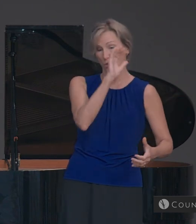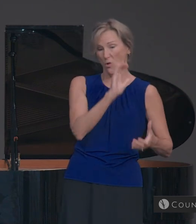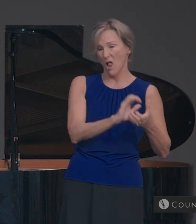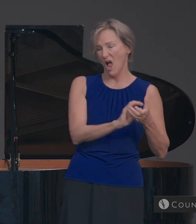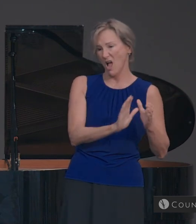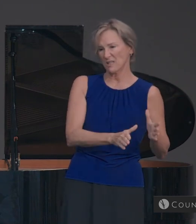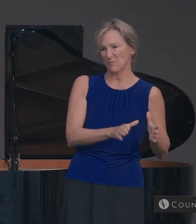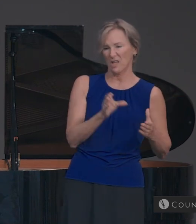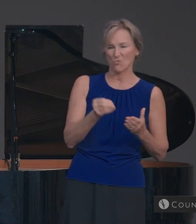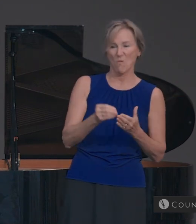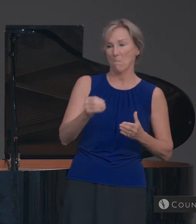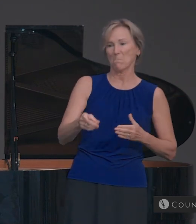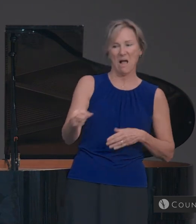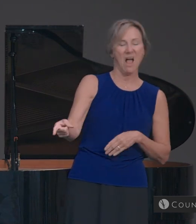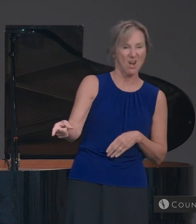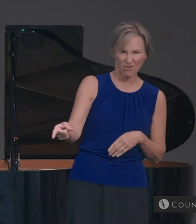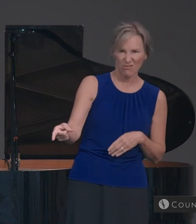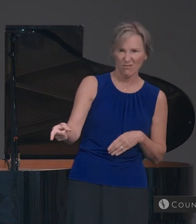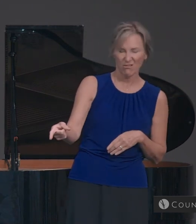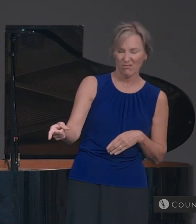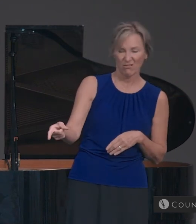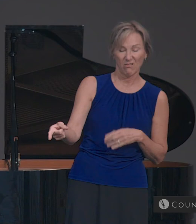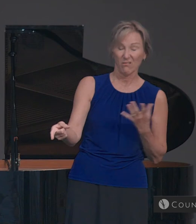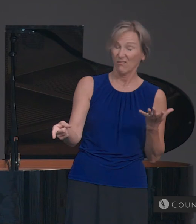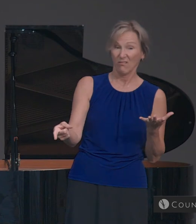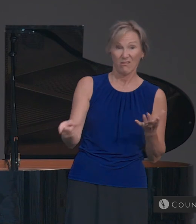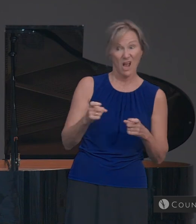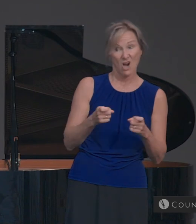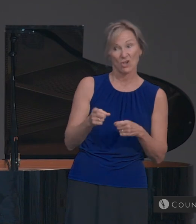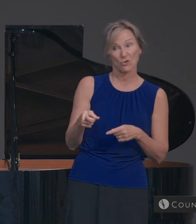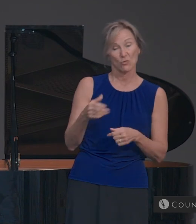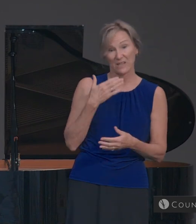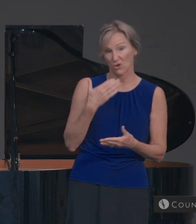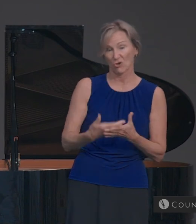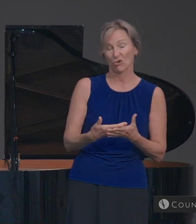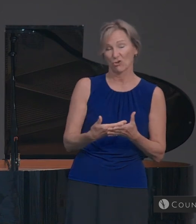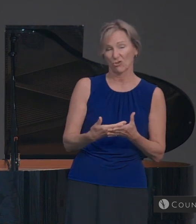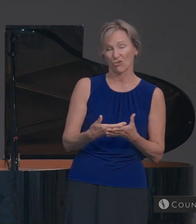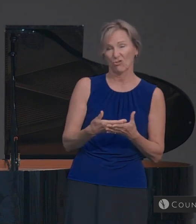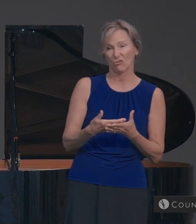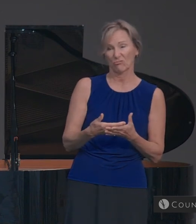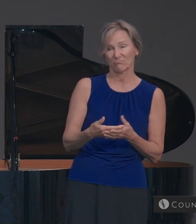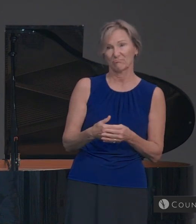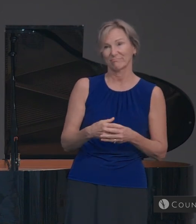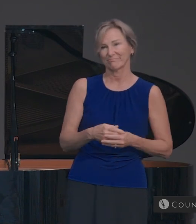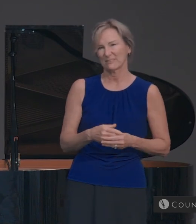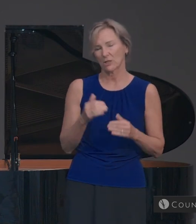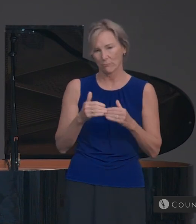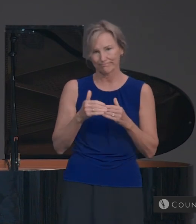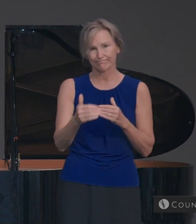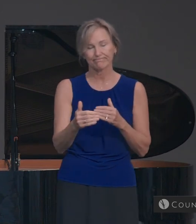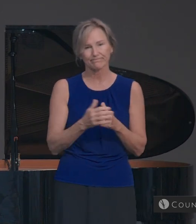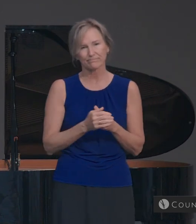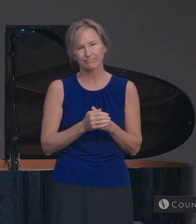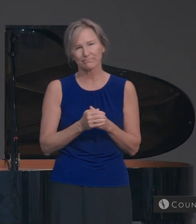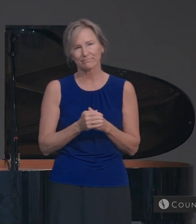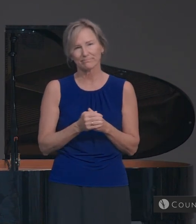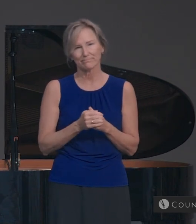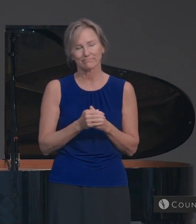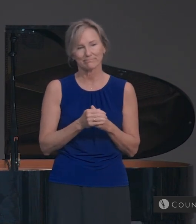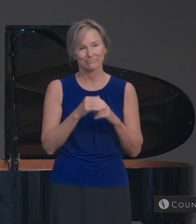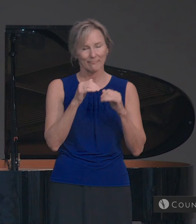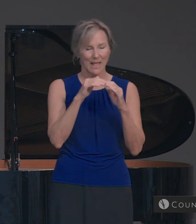taken and sold to a cruel husband who would not treat her kindly. That's Moresheth-Gath. We'll keep moving. The house of